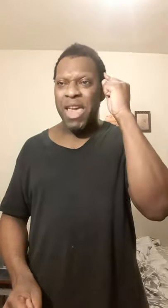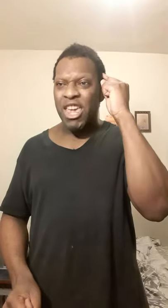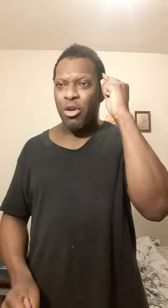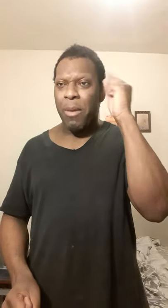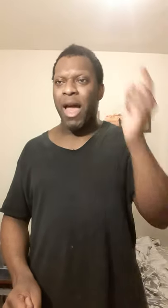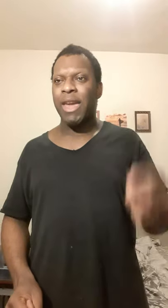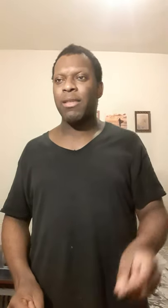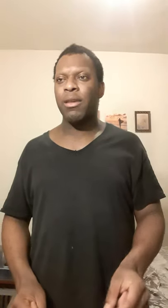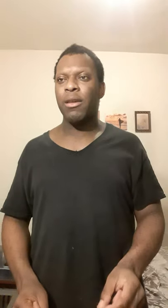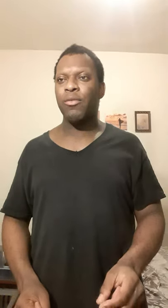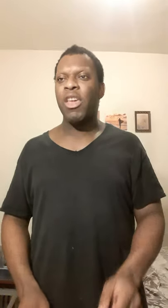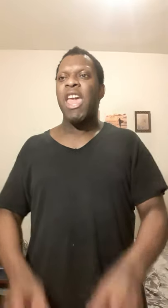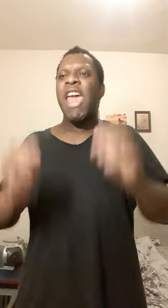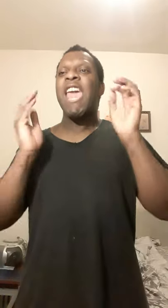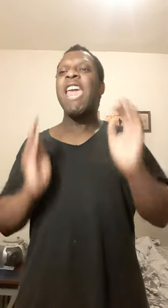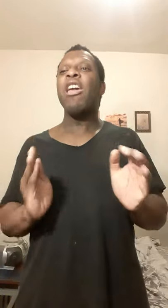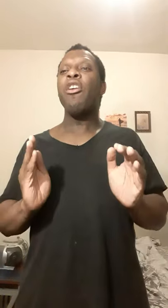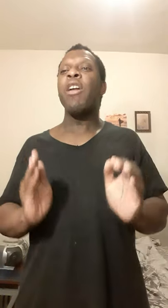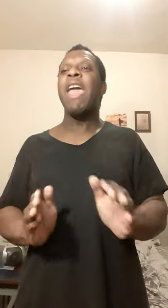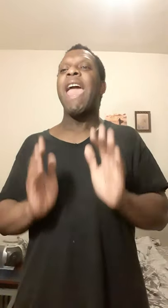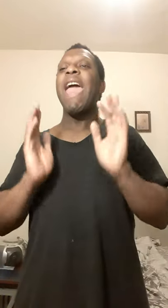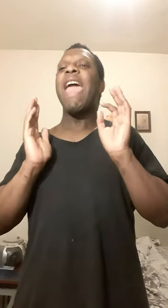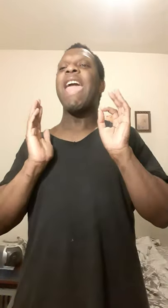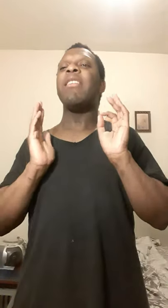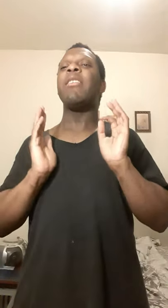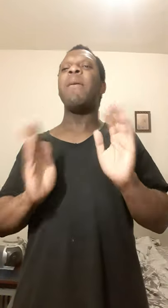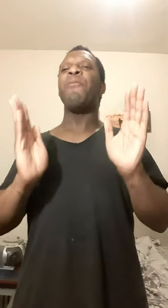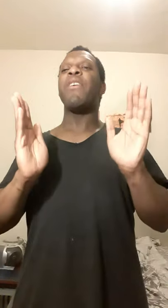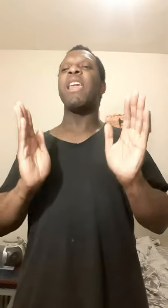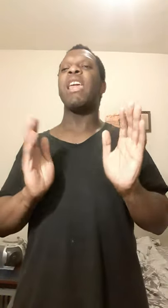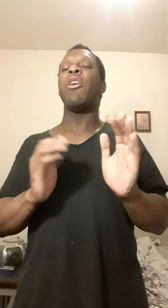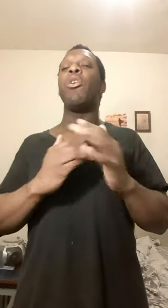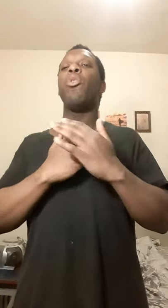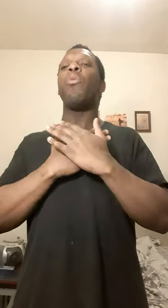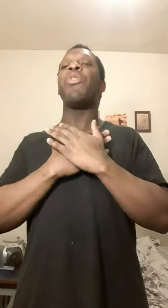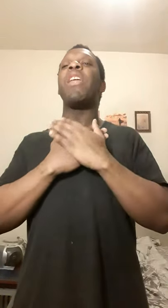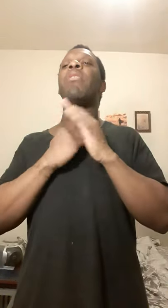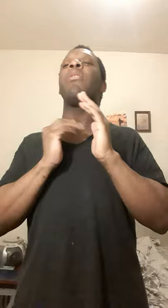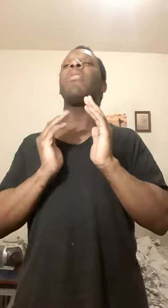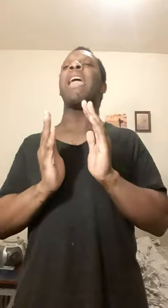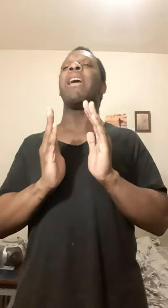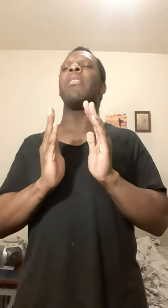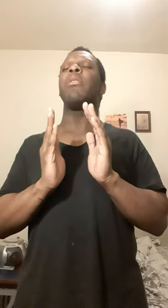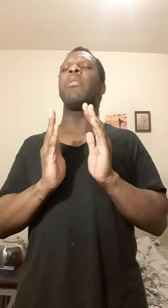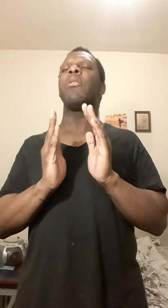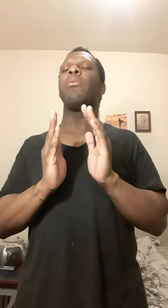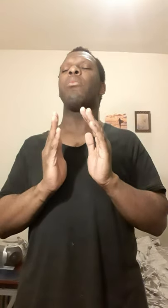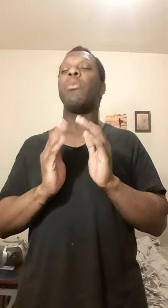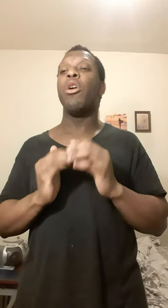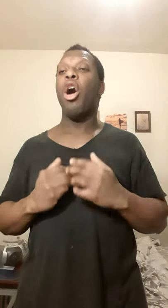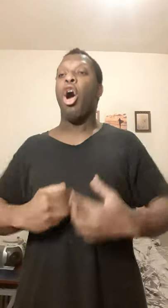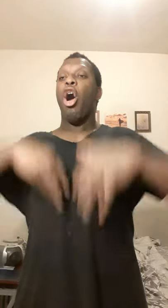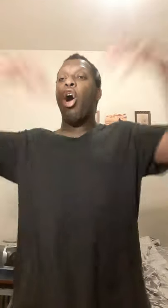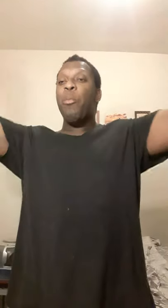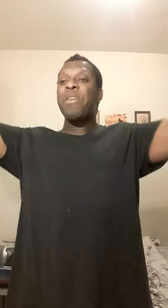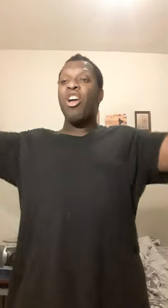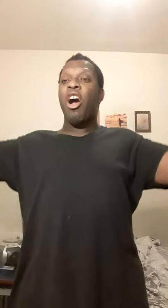your mind. Hear a symphony within silence. Open your